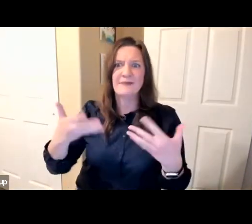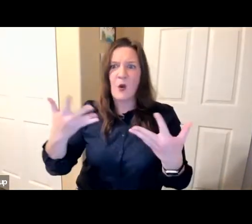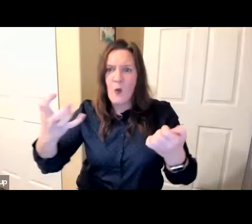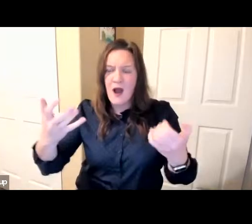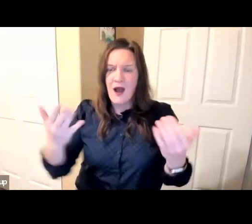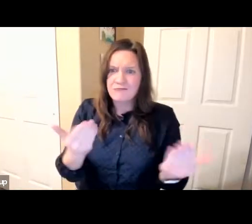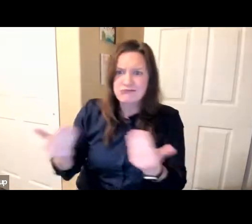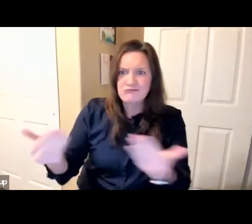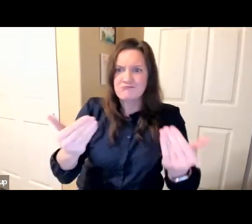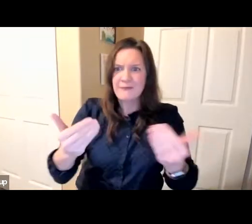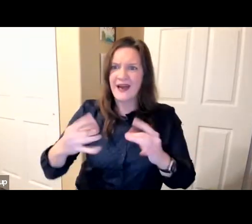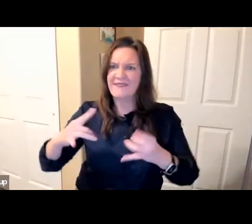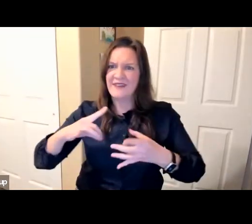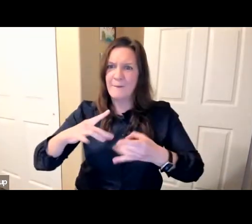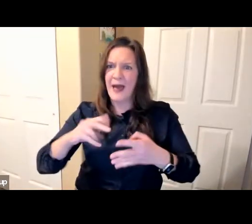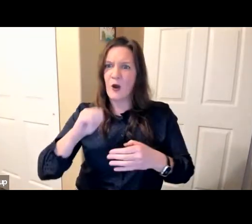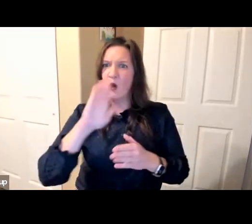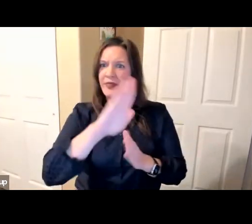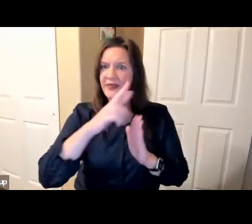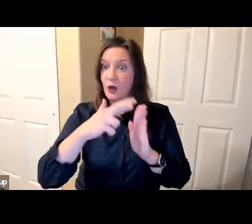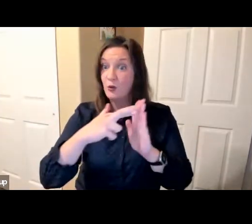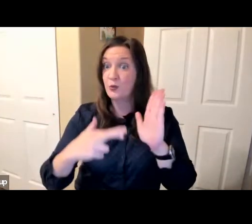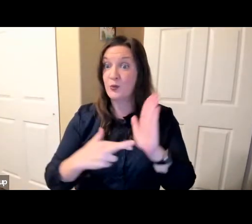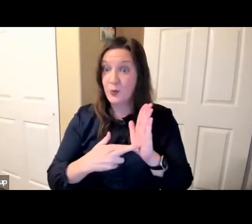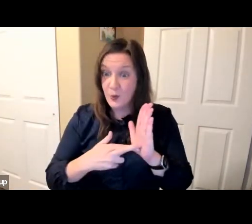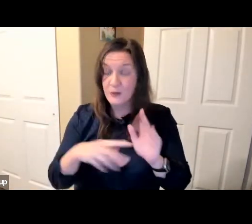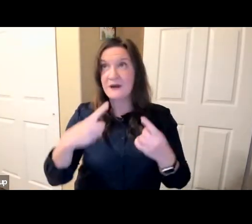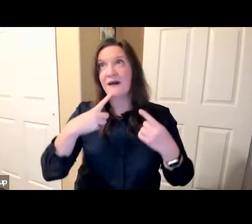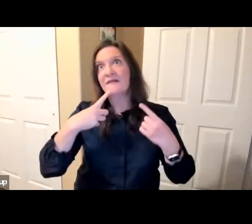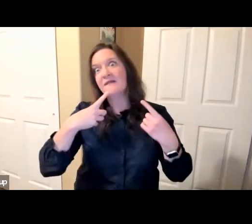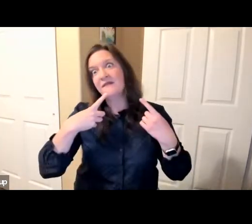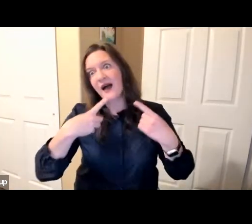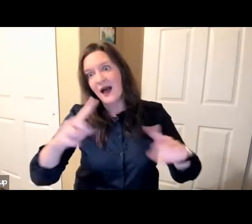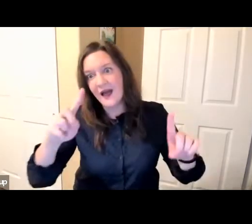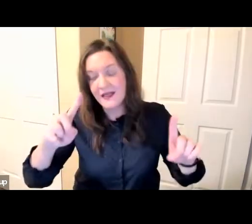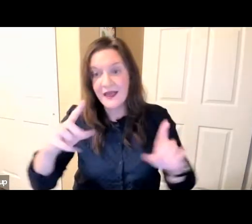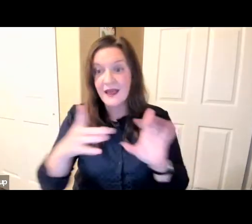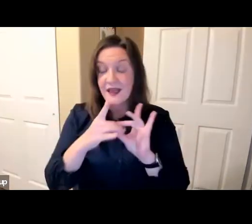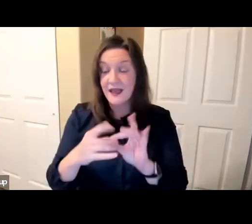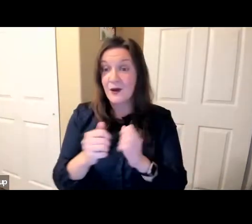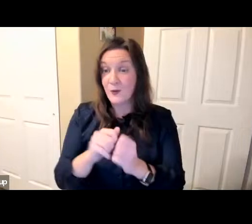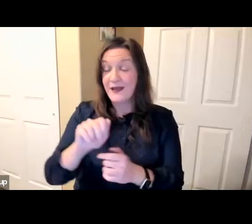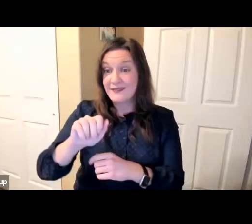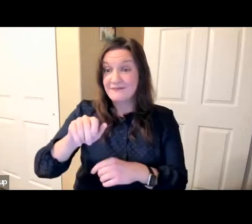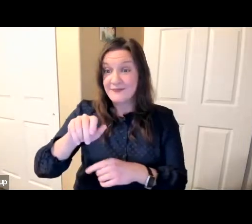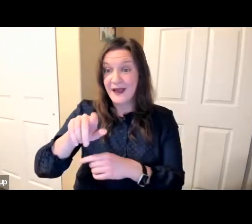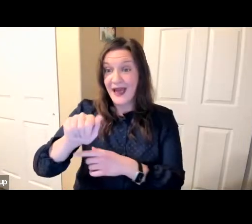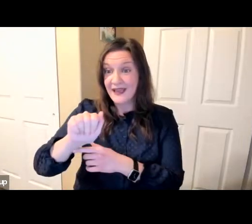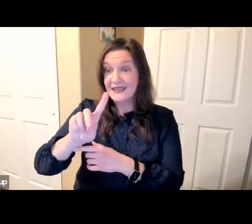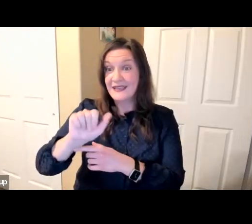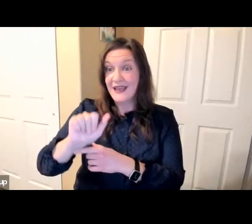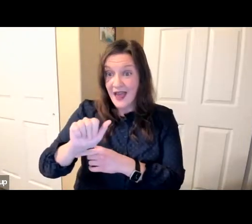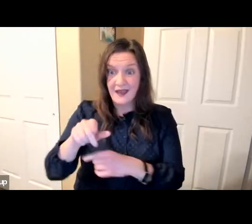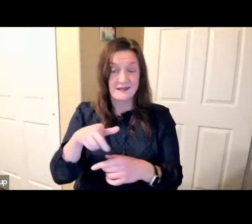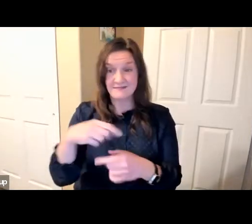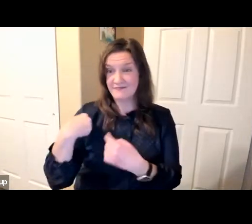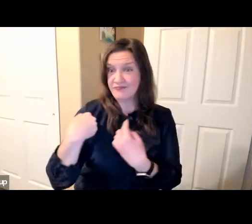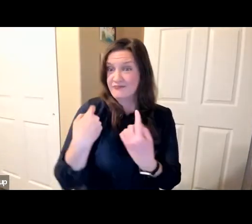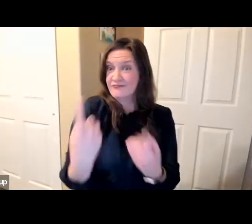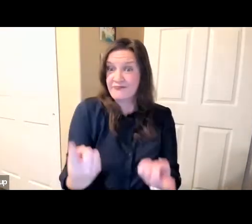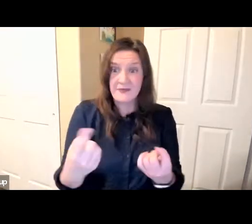Justice. The Department of Justice recently released information. They wanted to get feedback on their